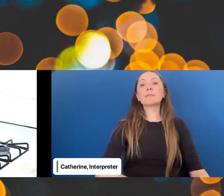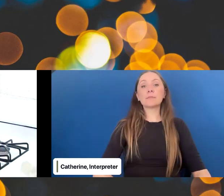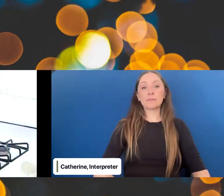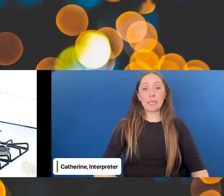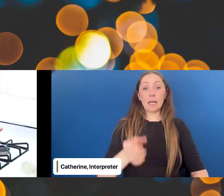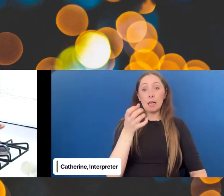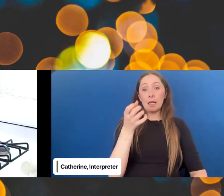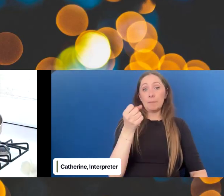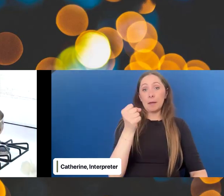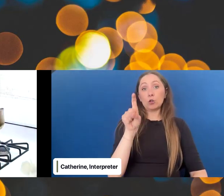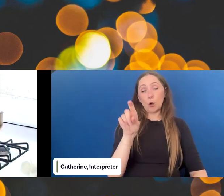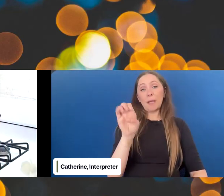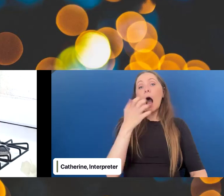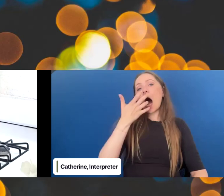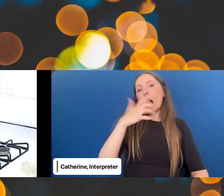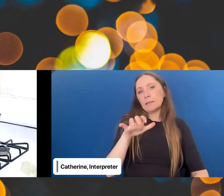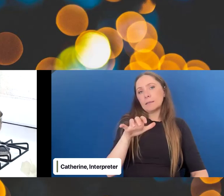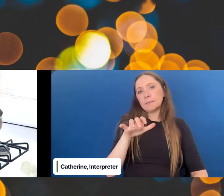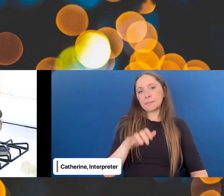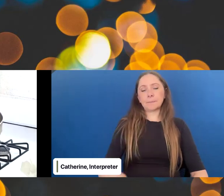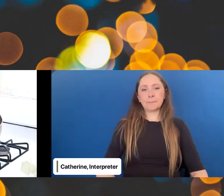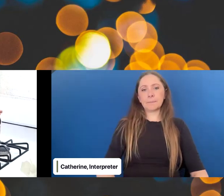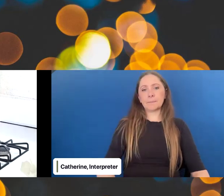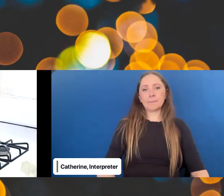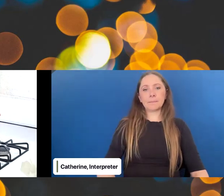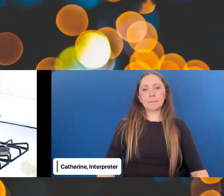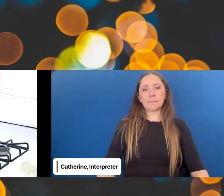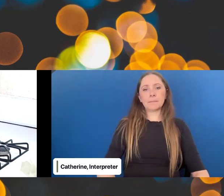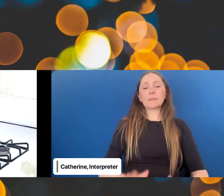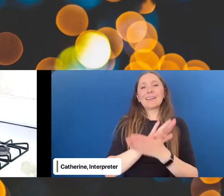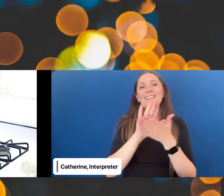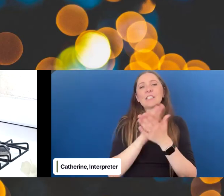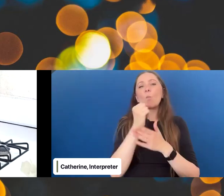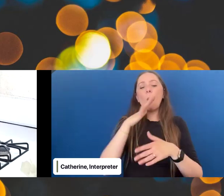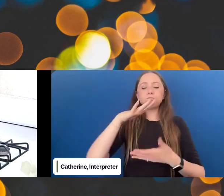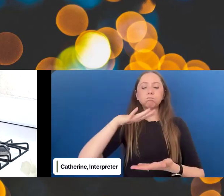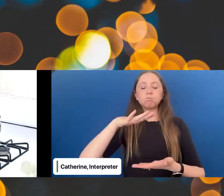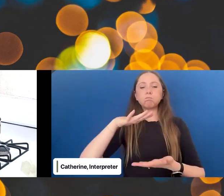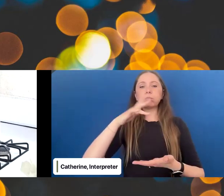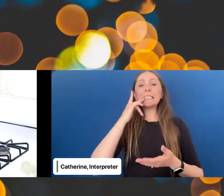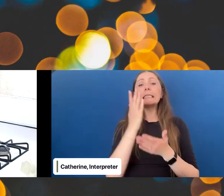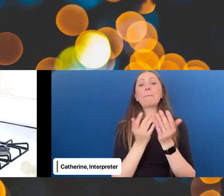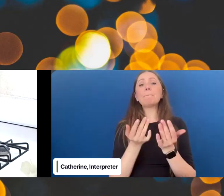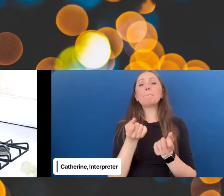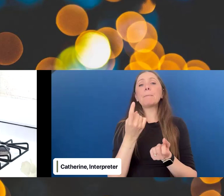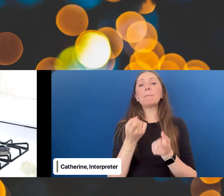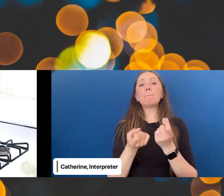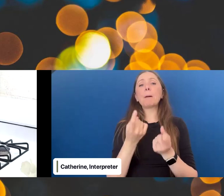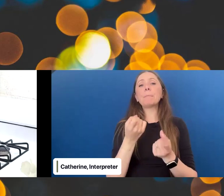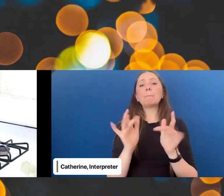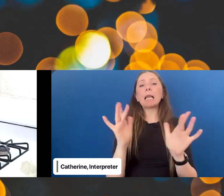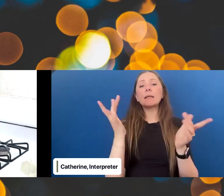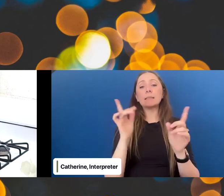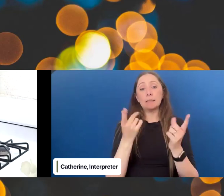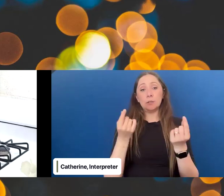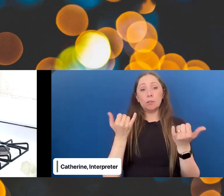Your milk should be hot by now. Okay. So nice and warm. You can feel it. You can see some bubbles simmering. So what we're going to do is